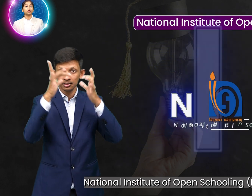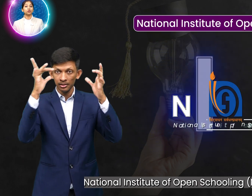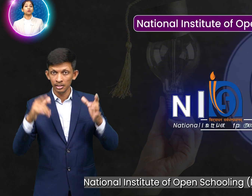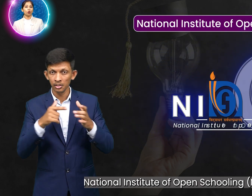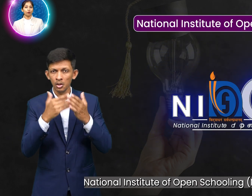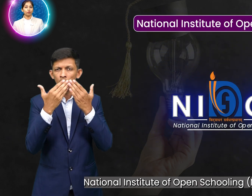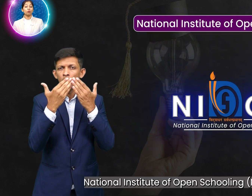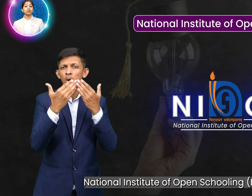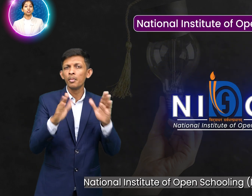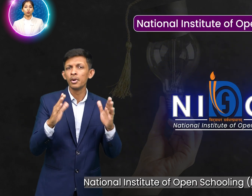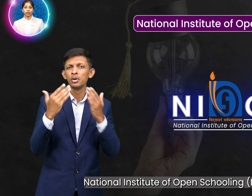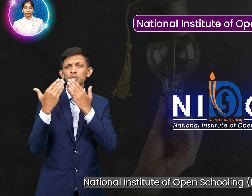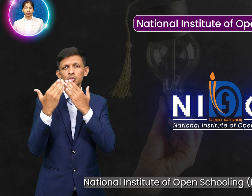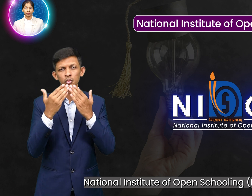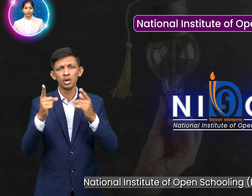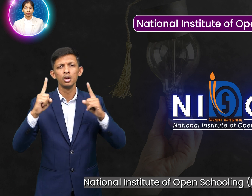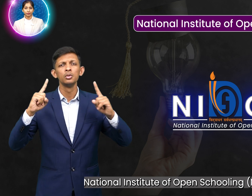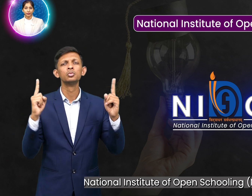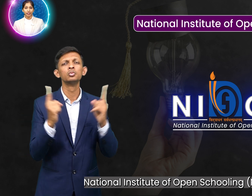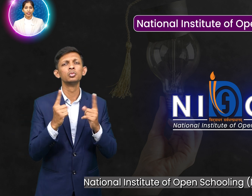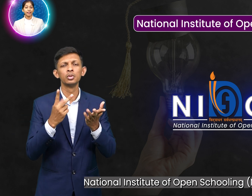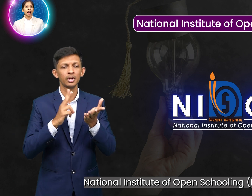National Institute of Open Schooling,